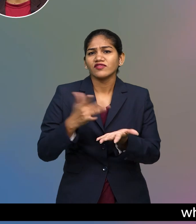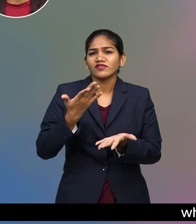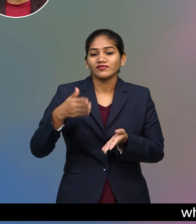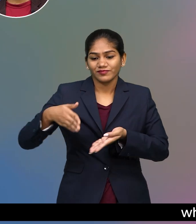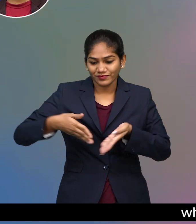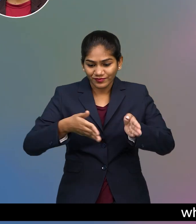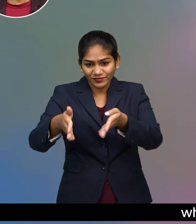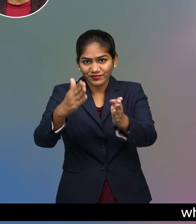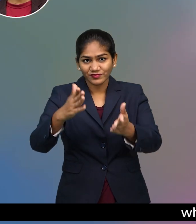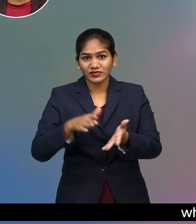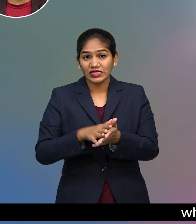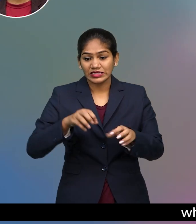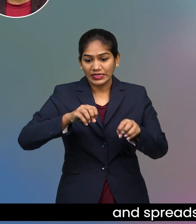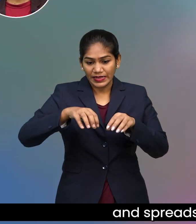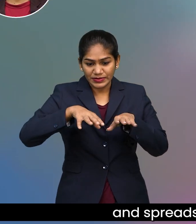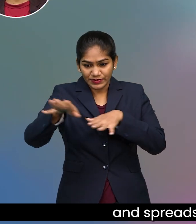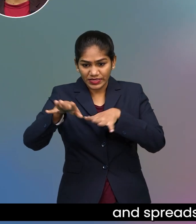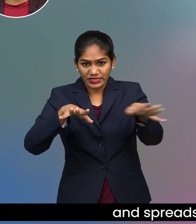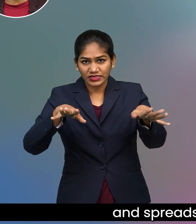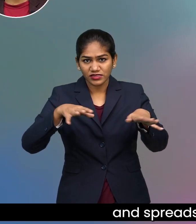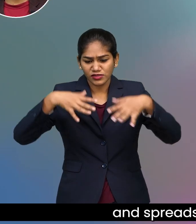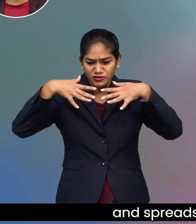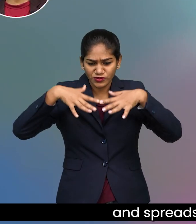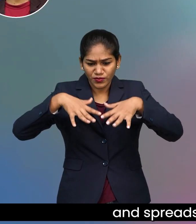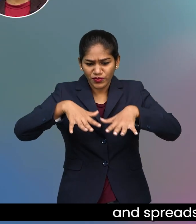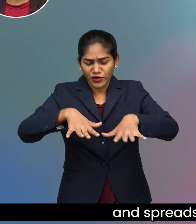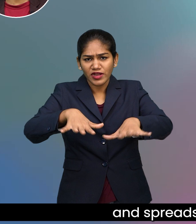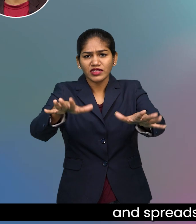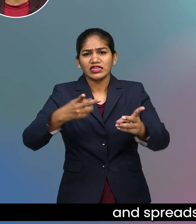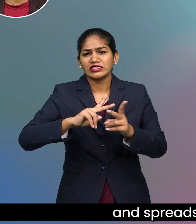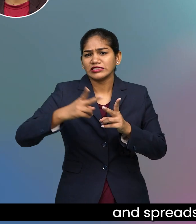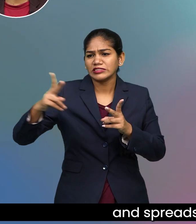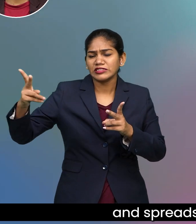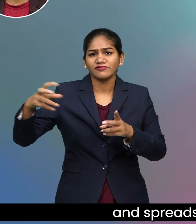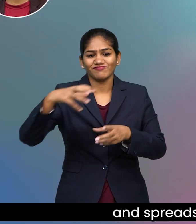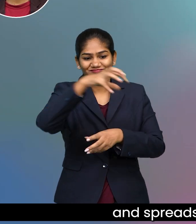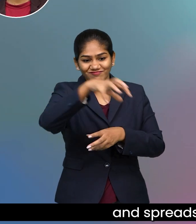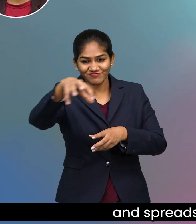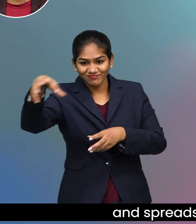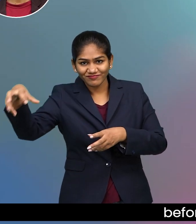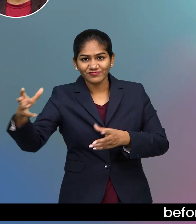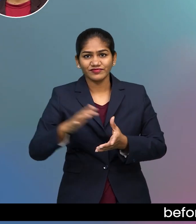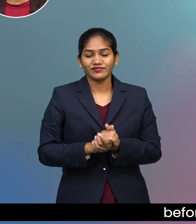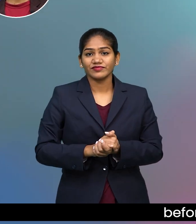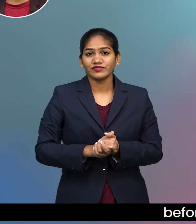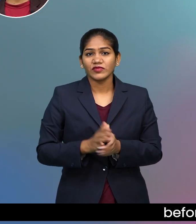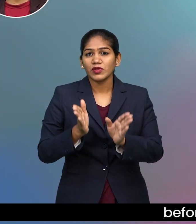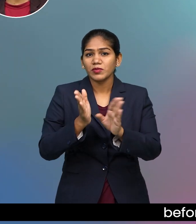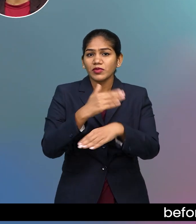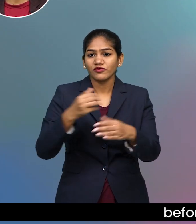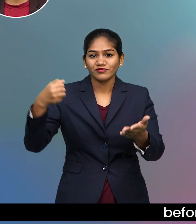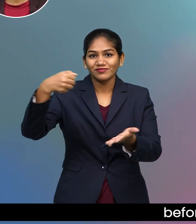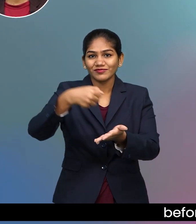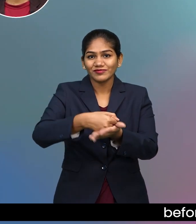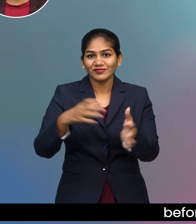where a river splits and spreads out into several branches before entering the